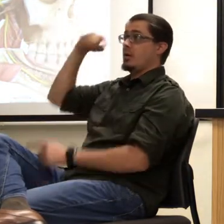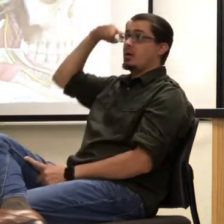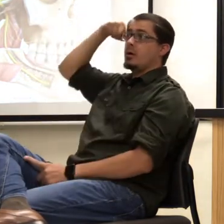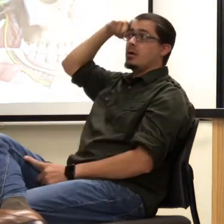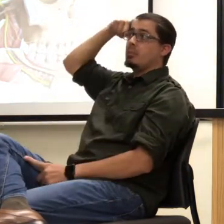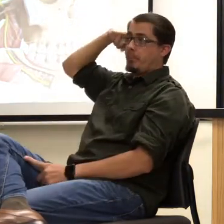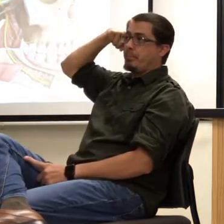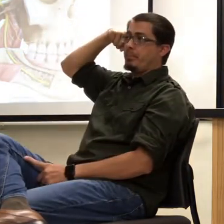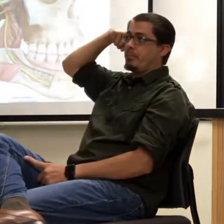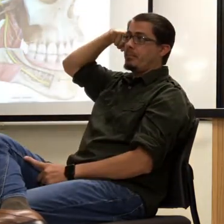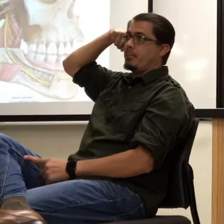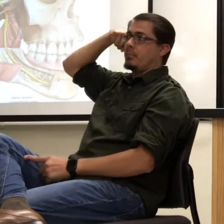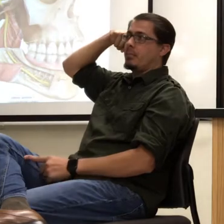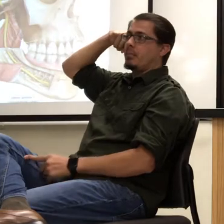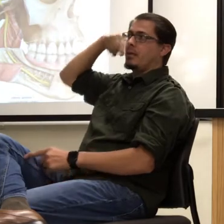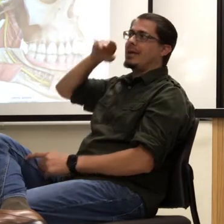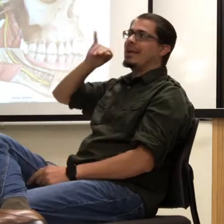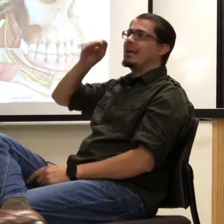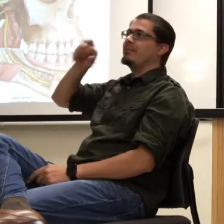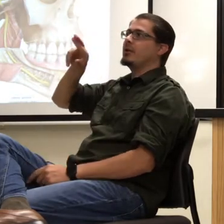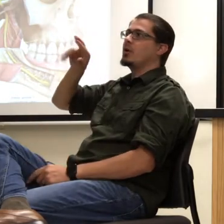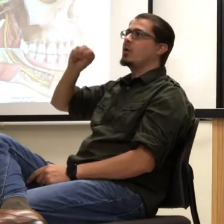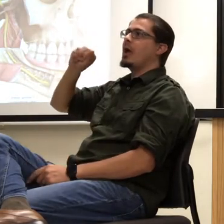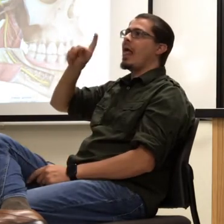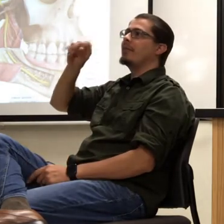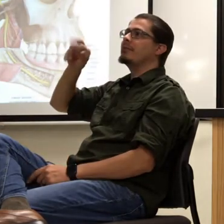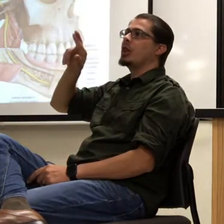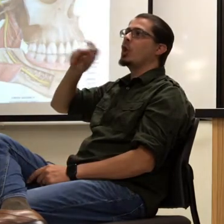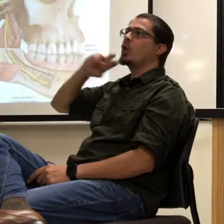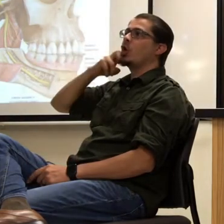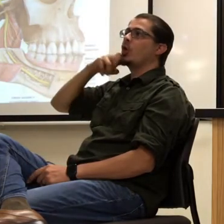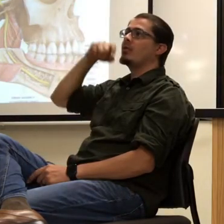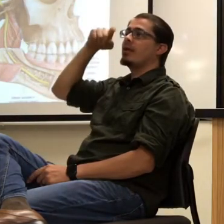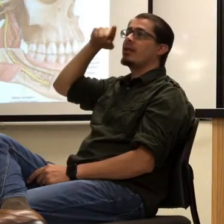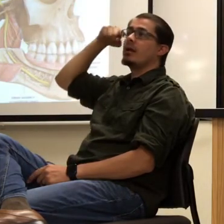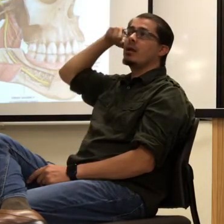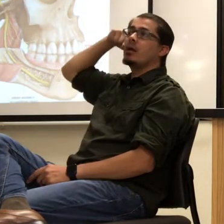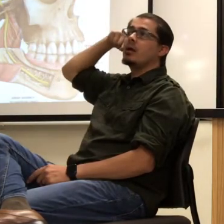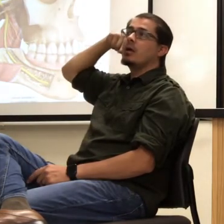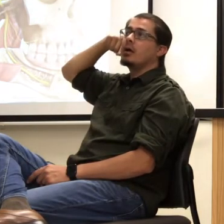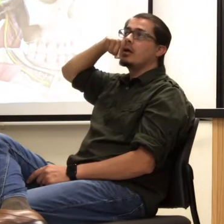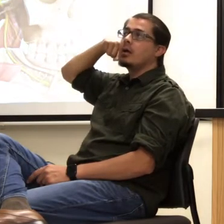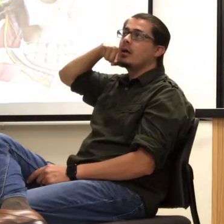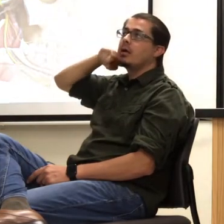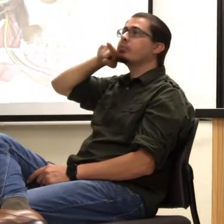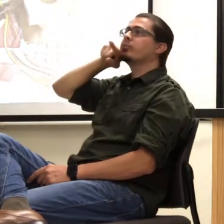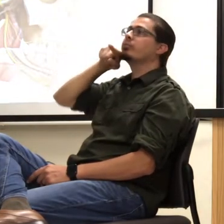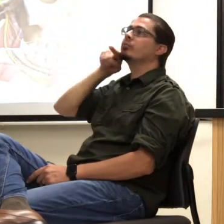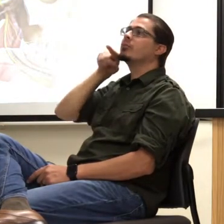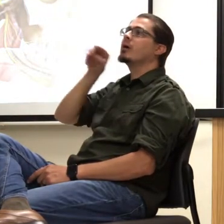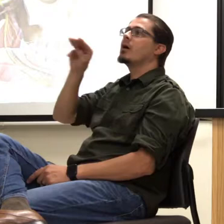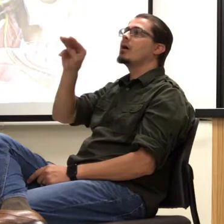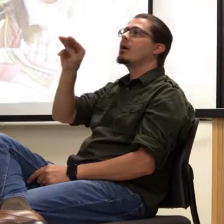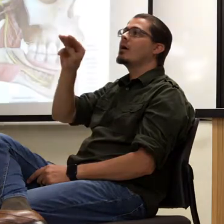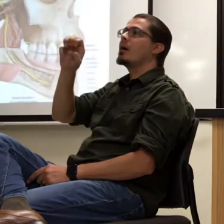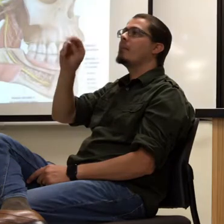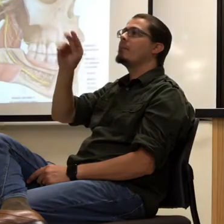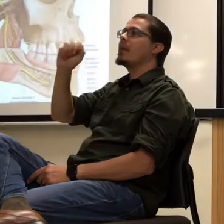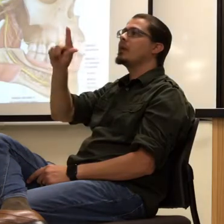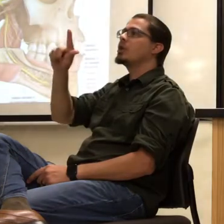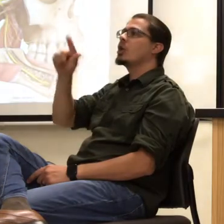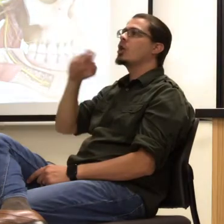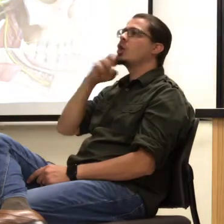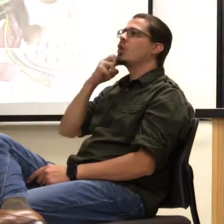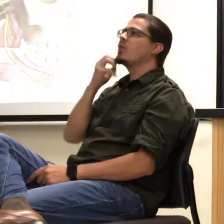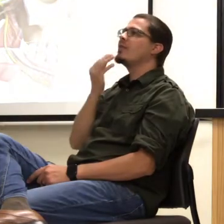mandibular foramen, that branch call it inferior alveolar nerve, and then it exits and you just call the mental nerves when they're at the